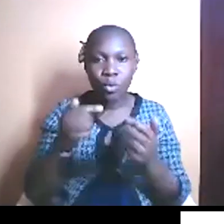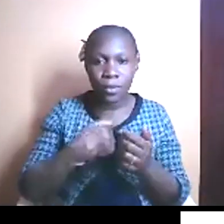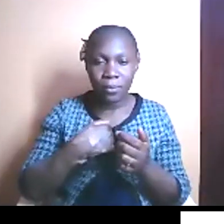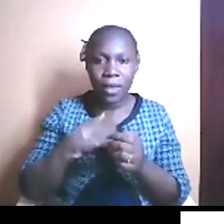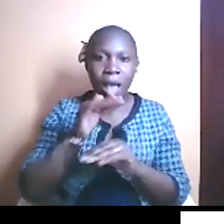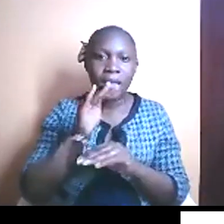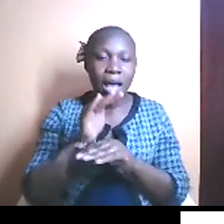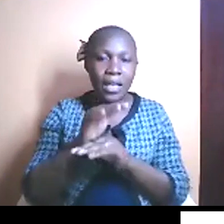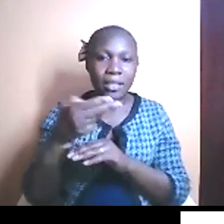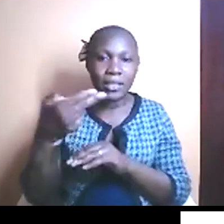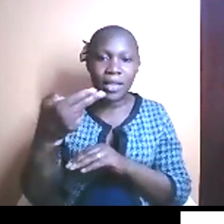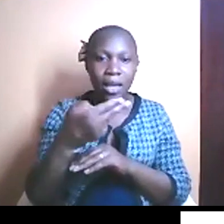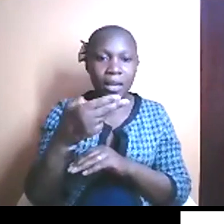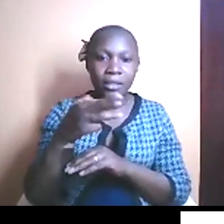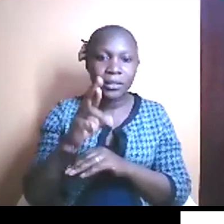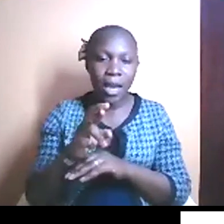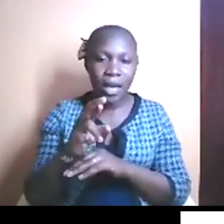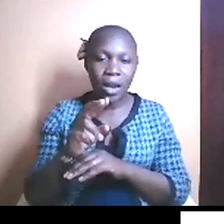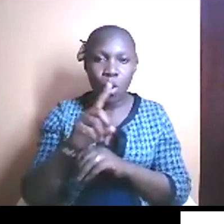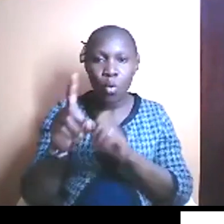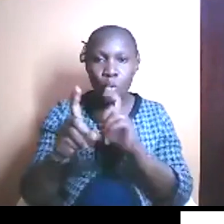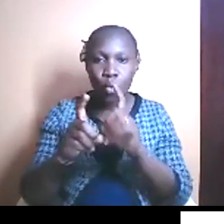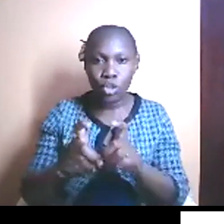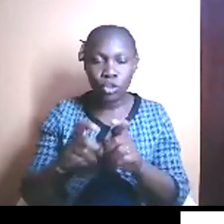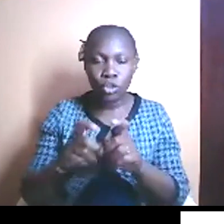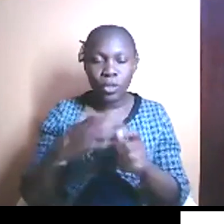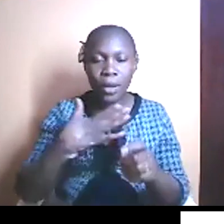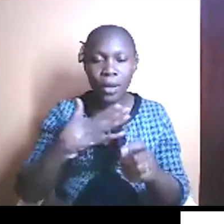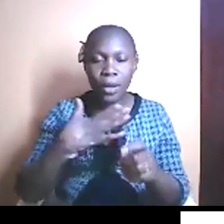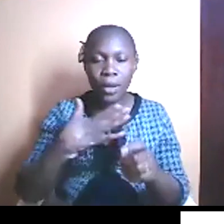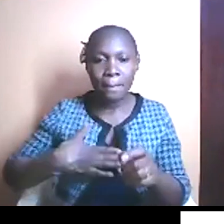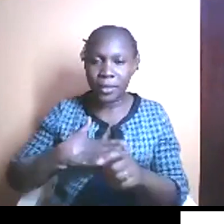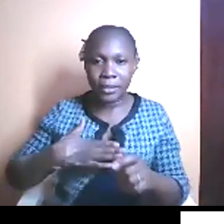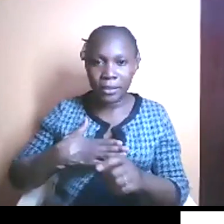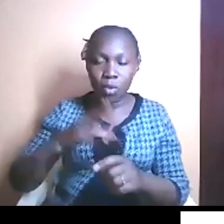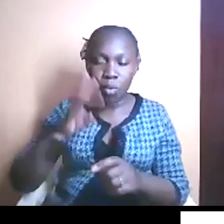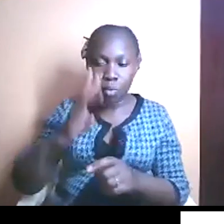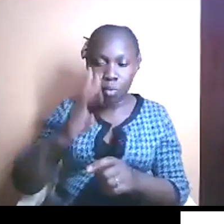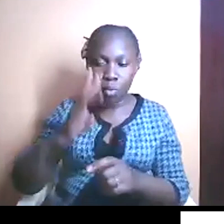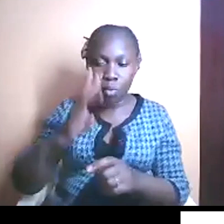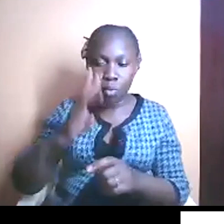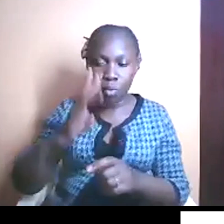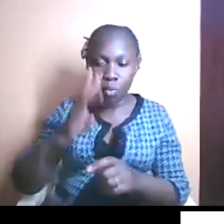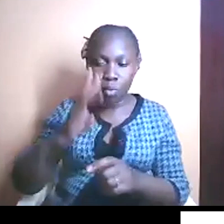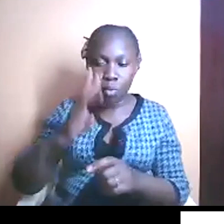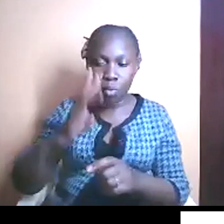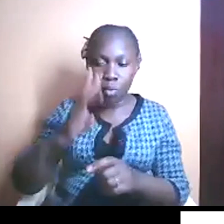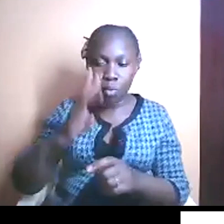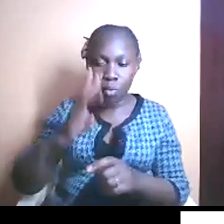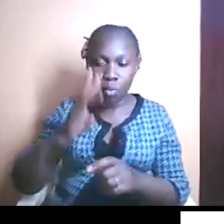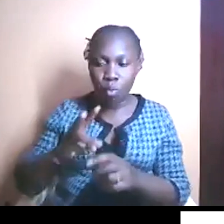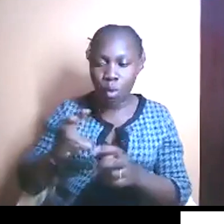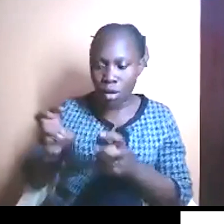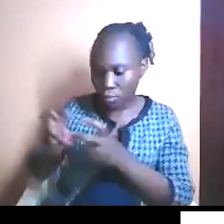mental health specialist. Please get in touch with me. I think you have my email. get in touch with me and we'll help